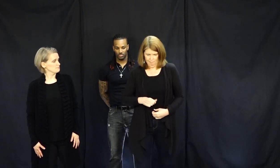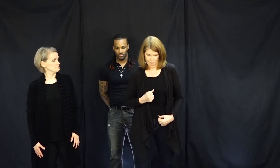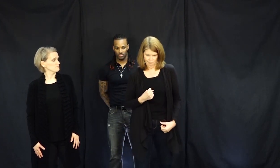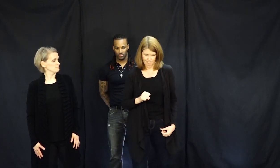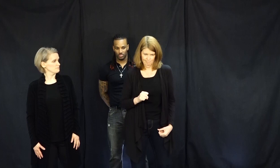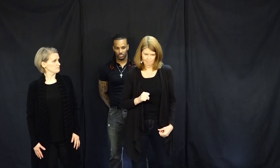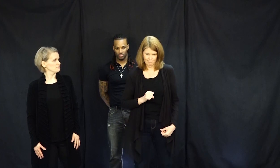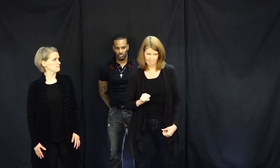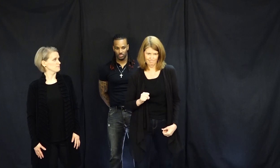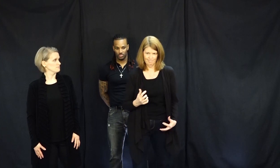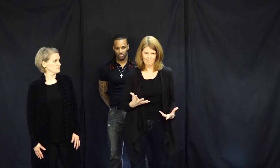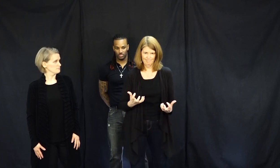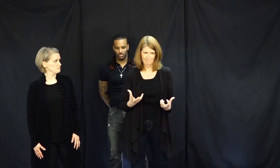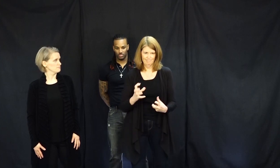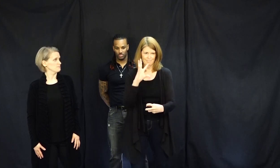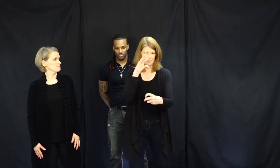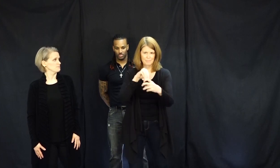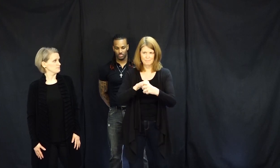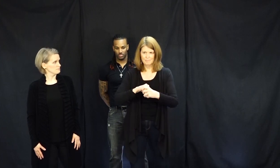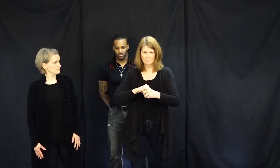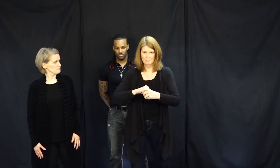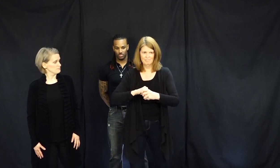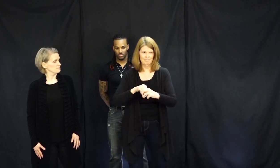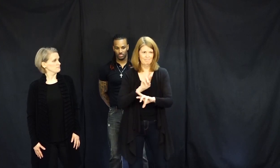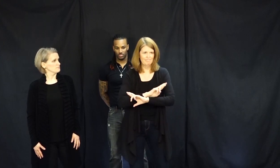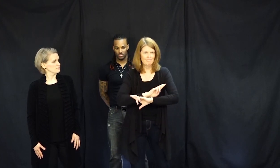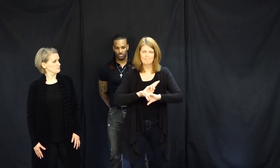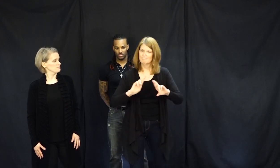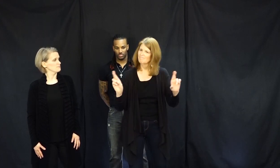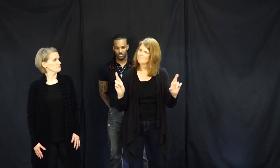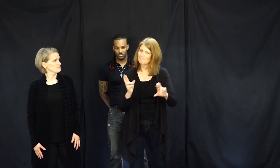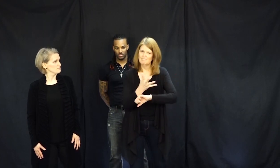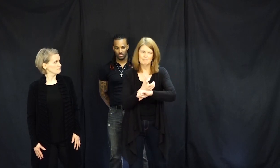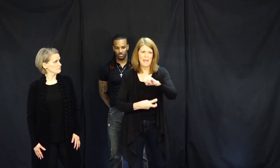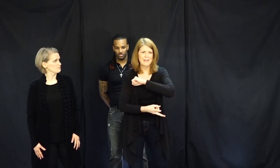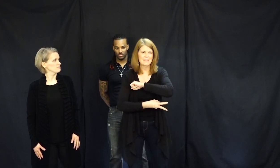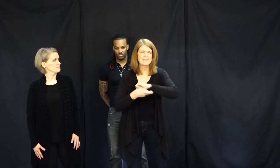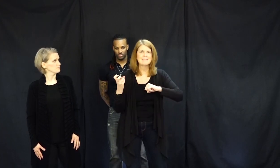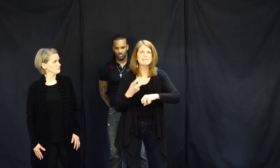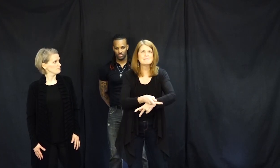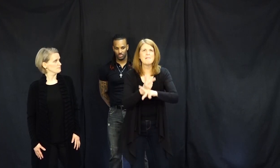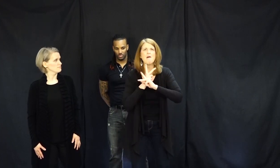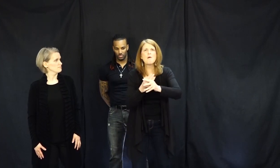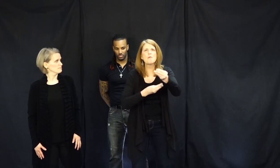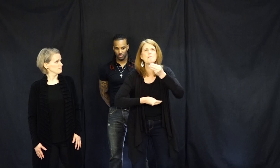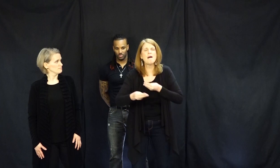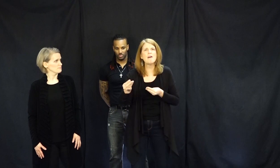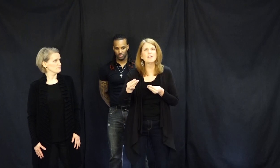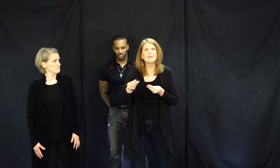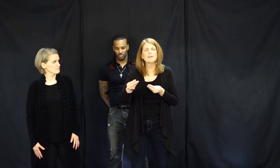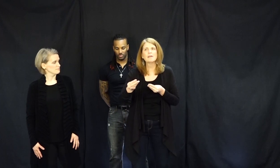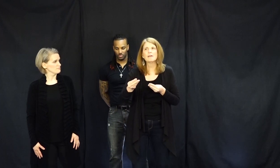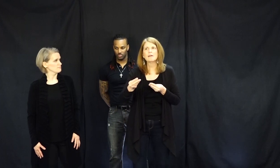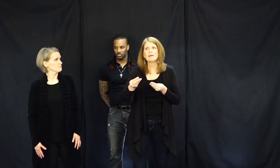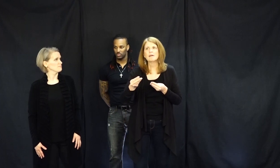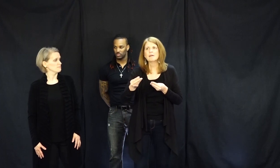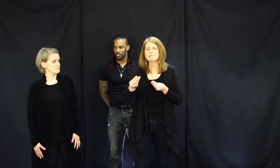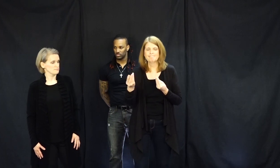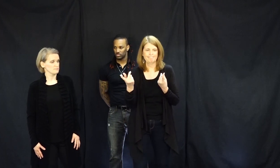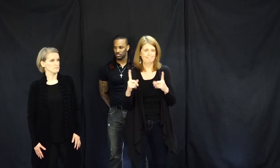was longing for something to be a part of. The brother was ready to beg, steal, borrow, or barter. Then a hurricane